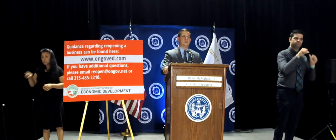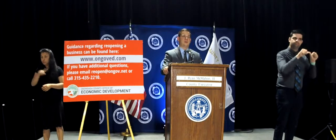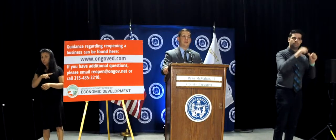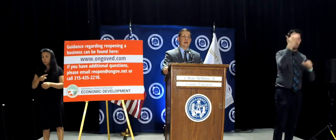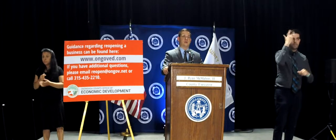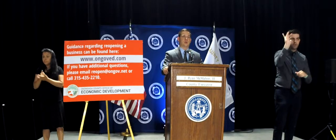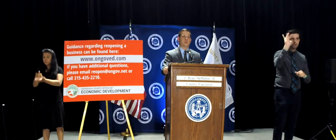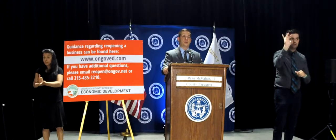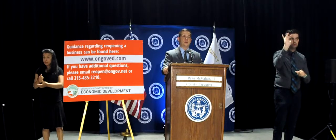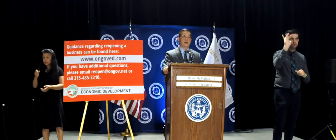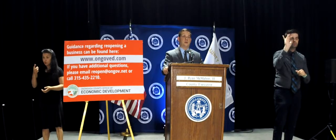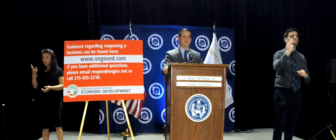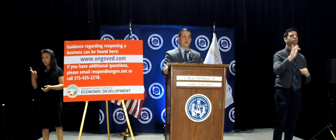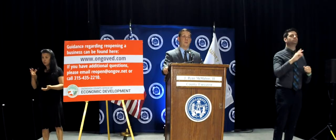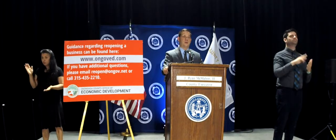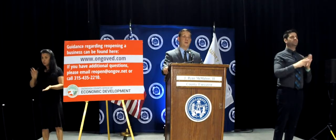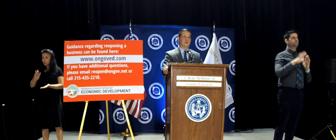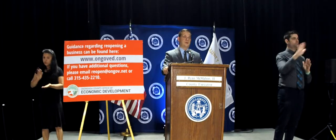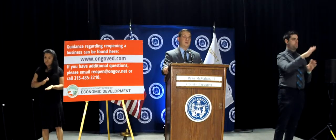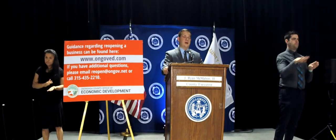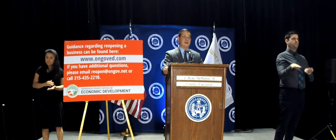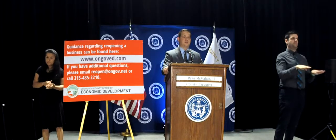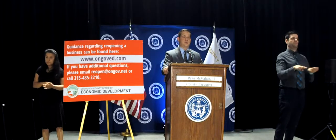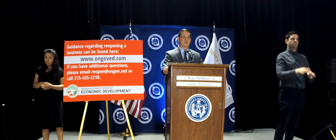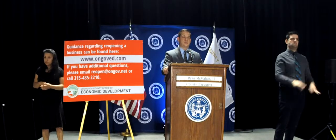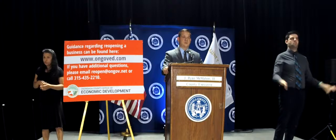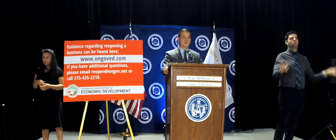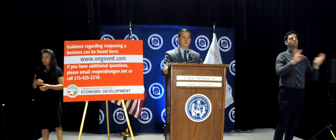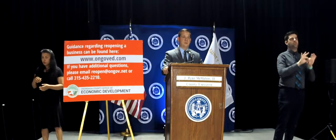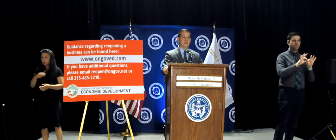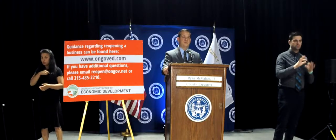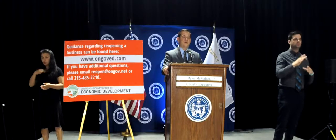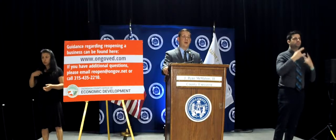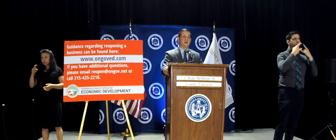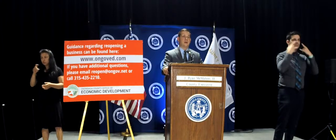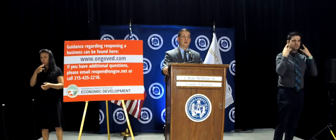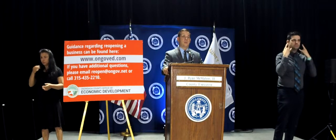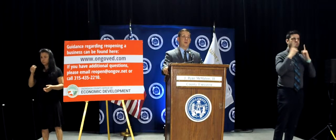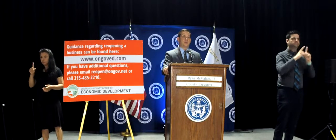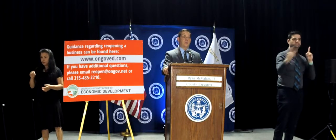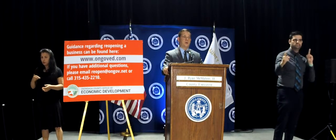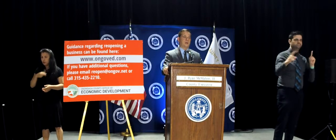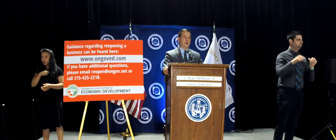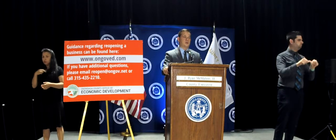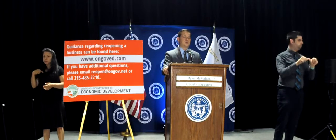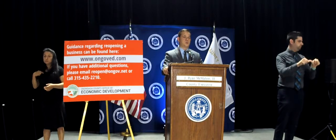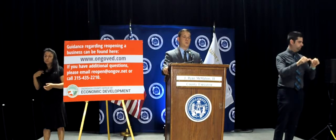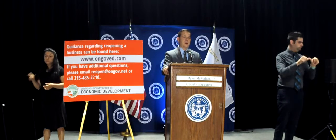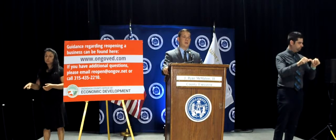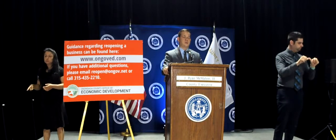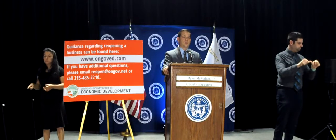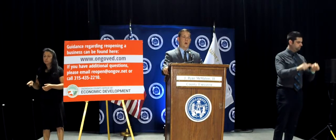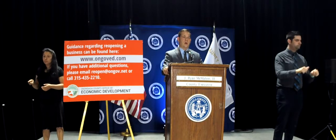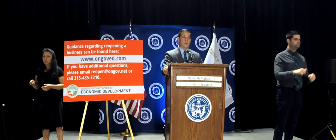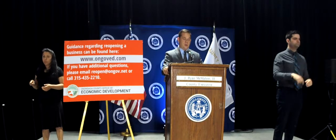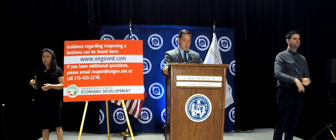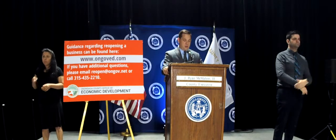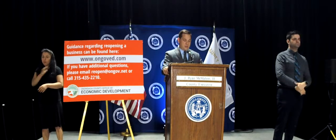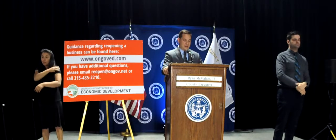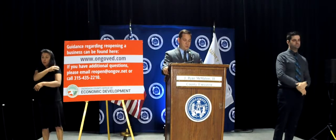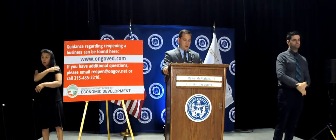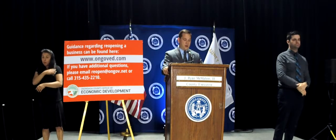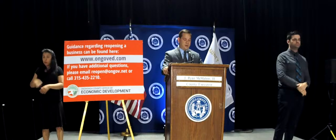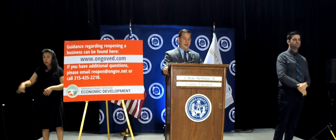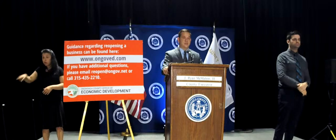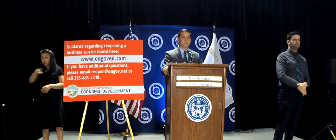It helps having Dr. Gupta and the health department and the hospitals leading the fight, but the public at large has responded so well,